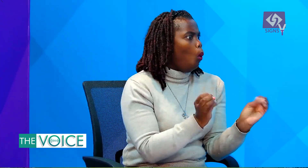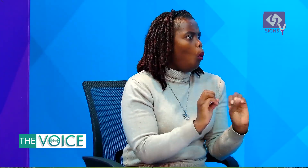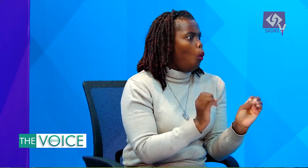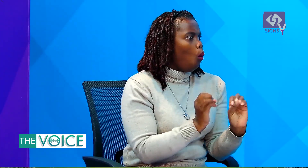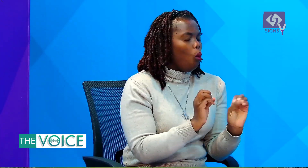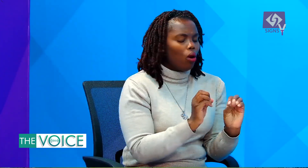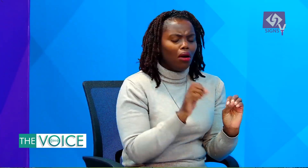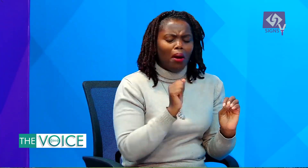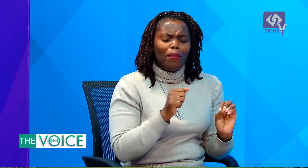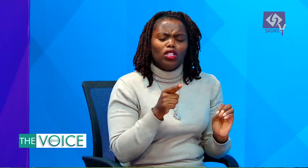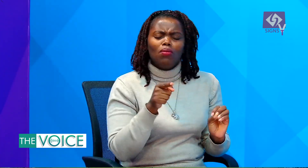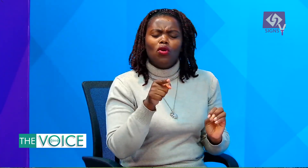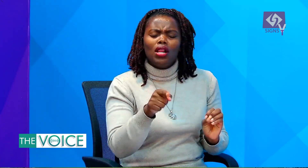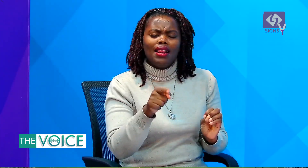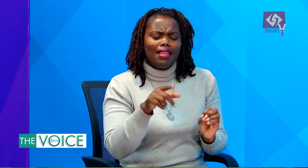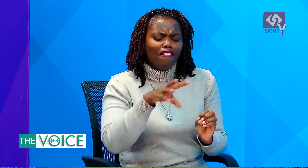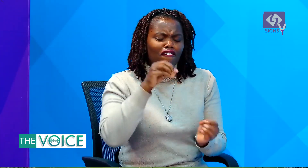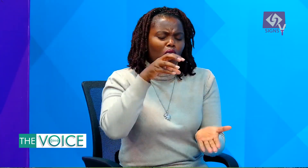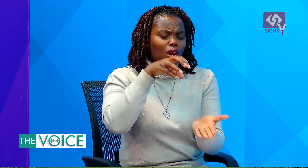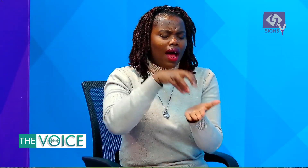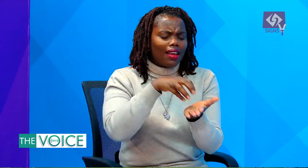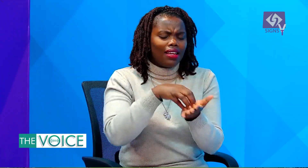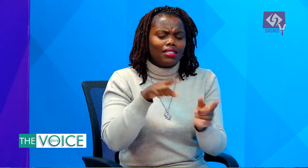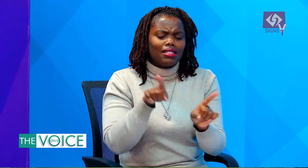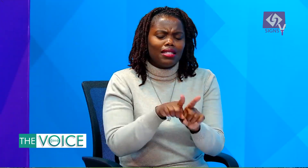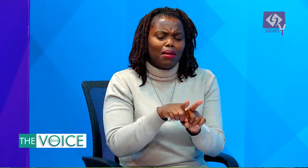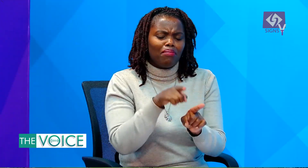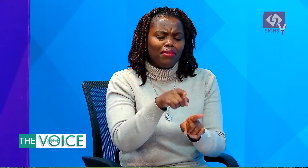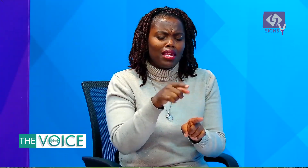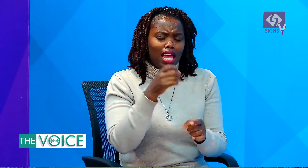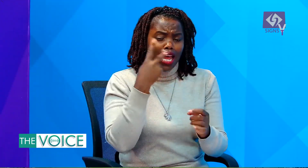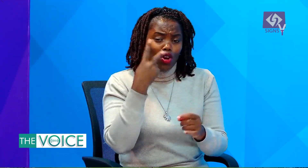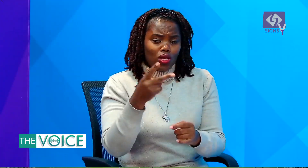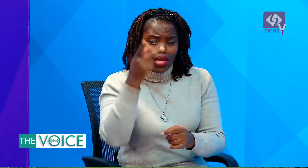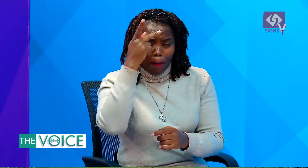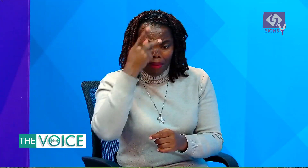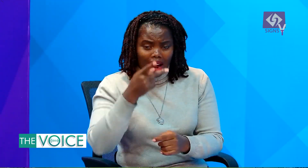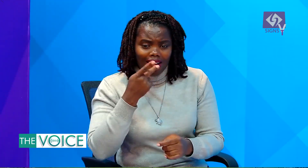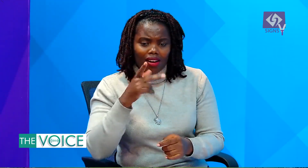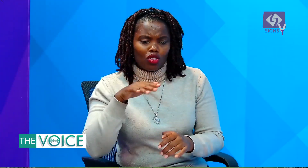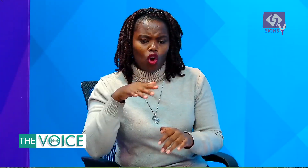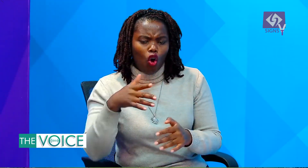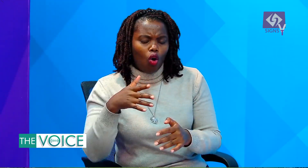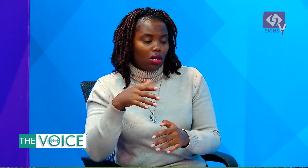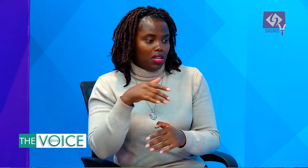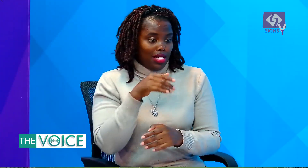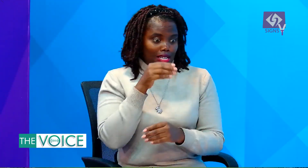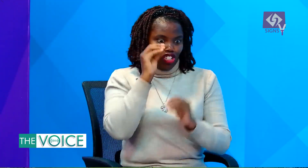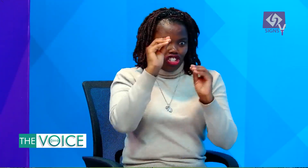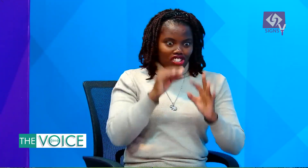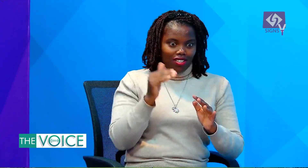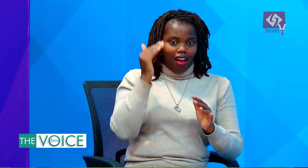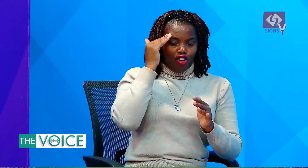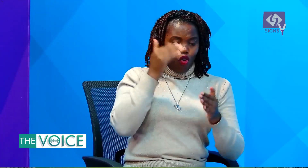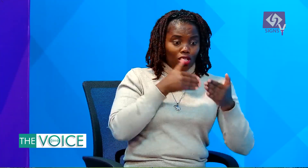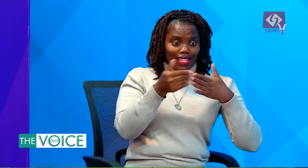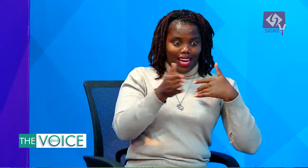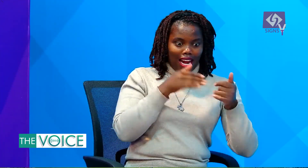and probably they have not met you earlier. Have you ever found a case where you see the parents, all the